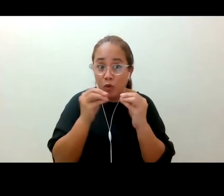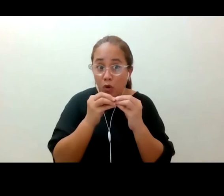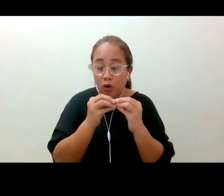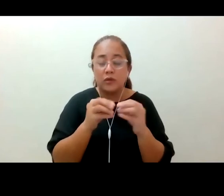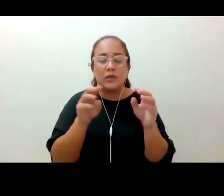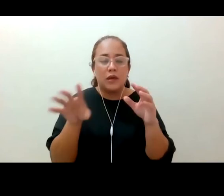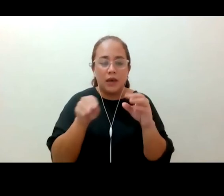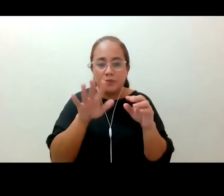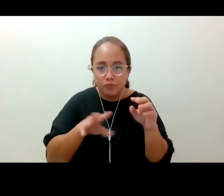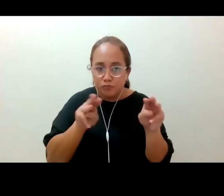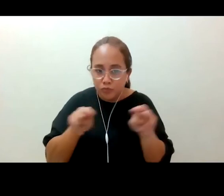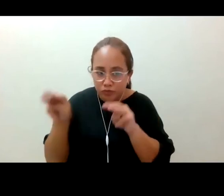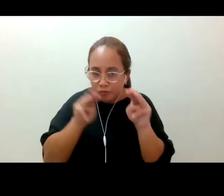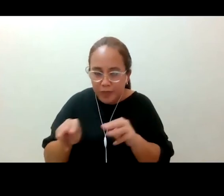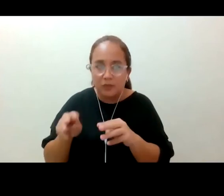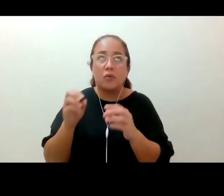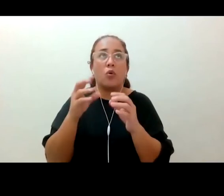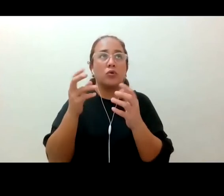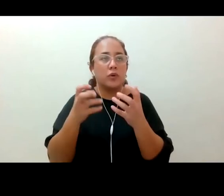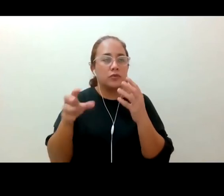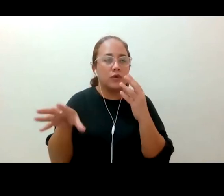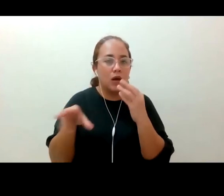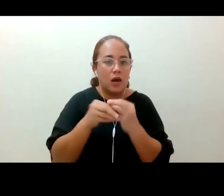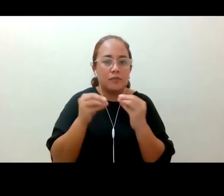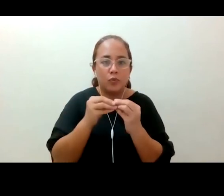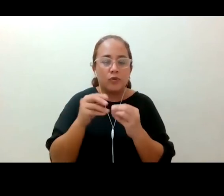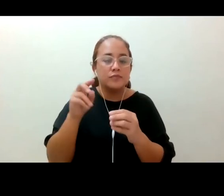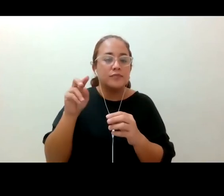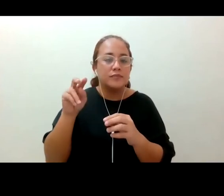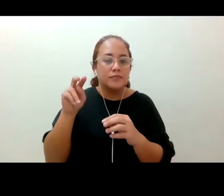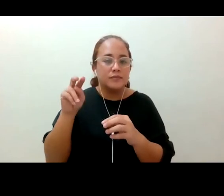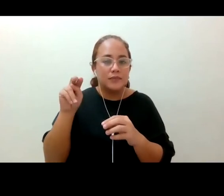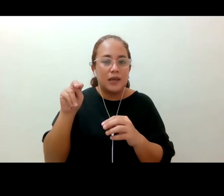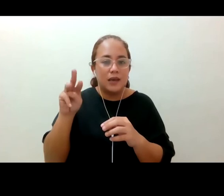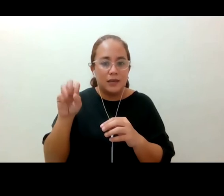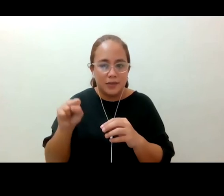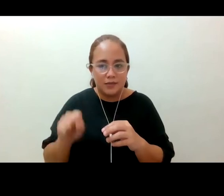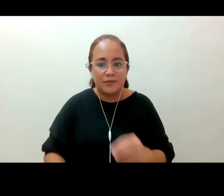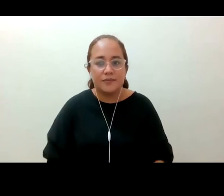movement. And if you need to add more, you can add non-manuals.